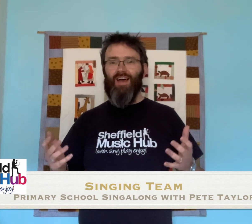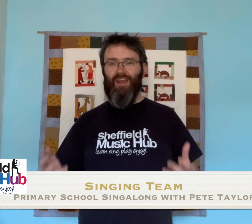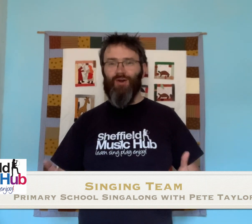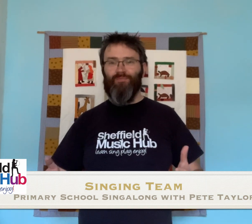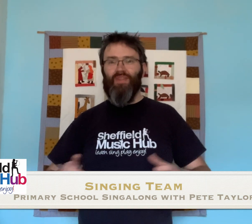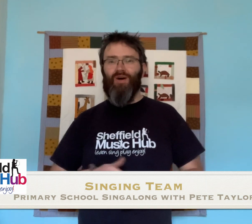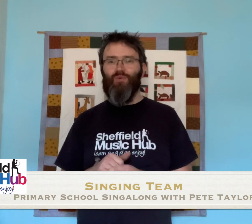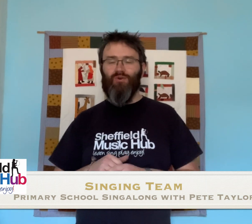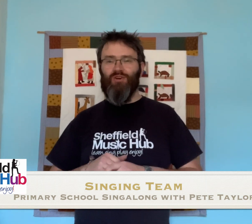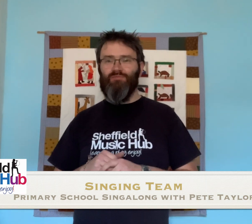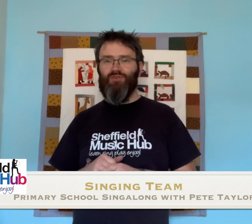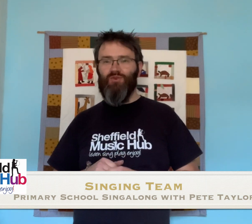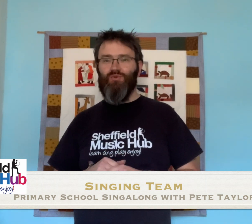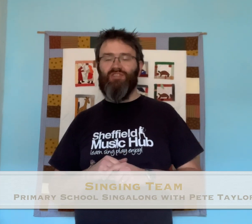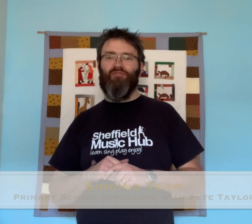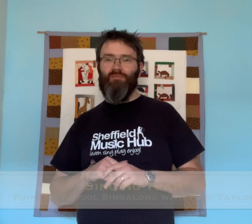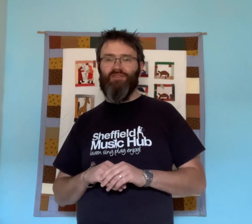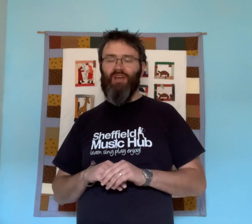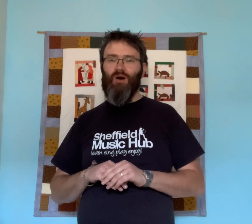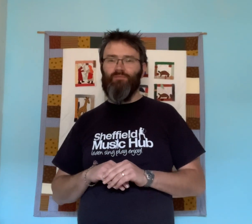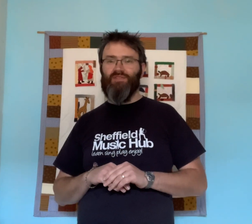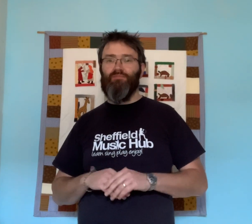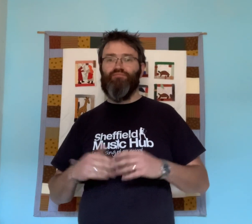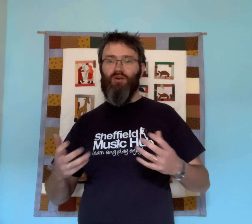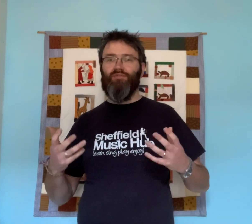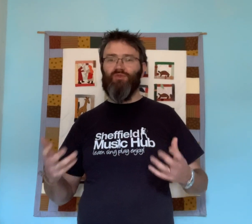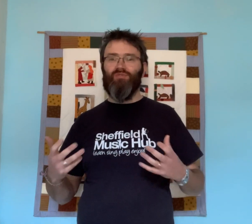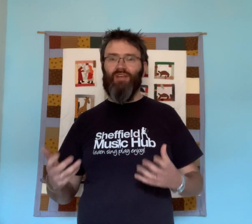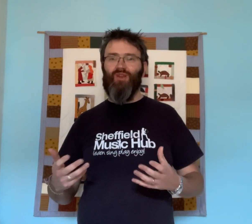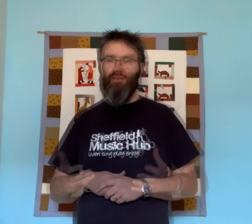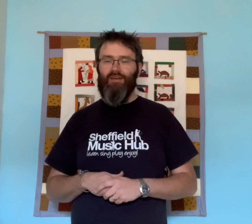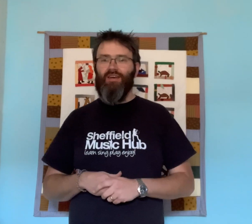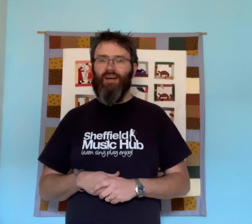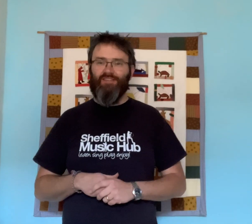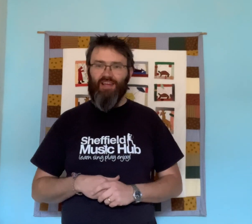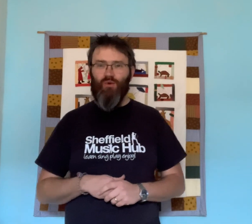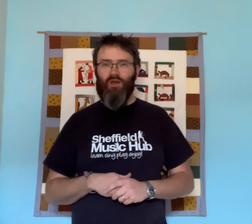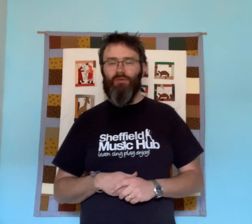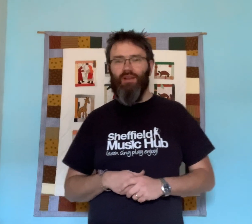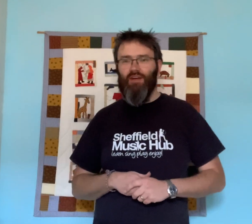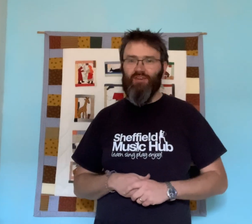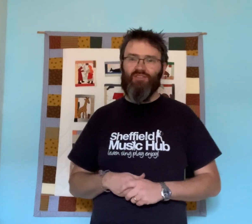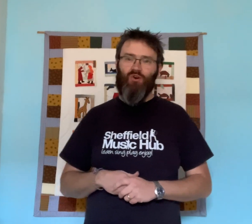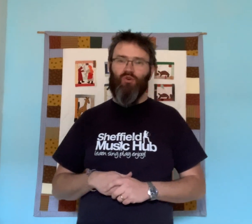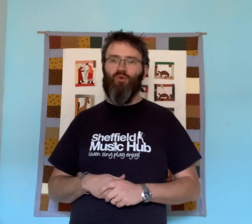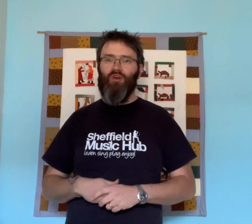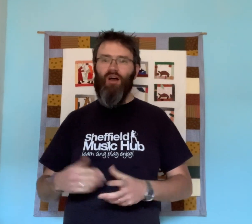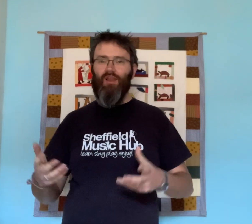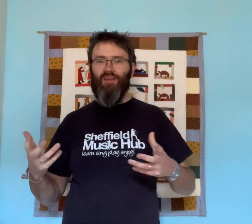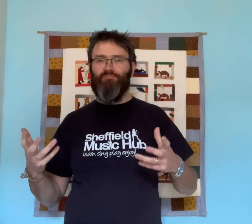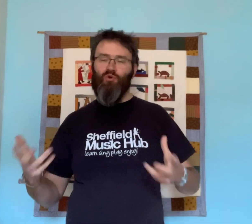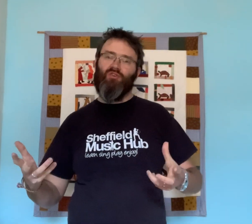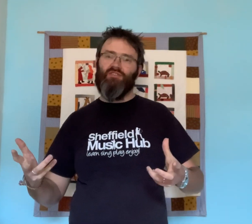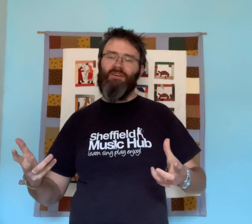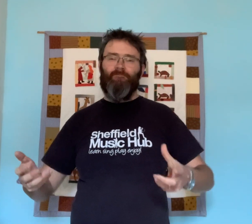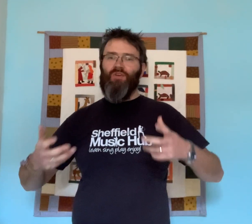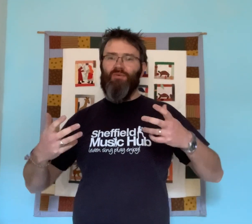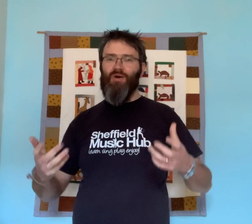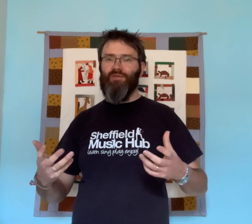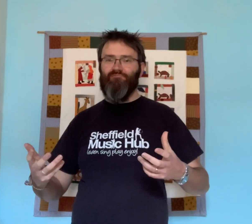Hello and welcome to Sheffield Music Hub's primary school sing-along, and today we're going to be learning a song called I Like Books. At the moment,